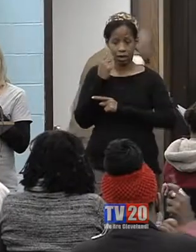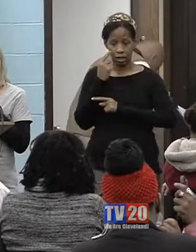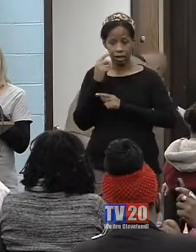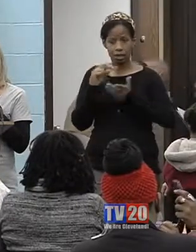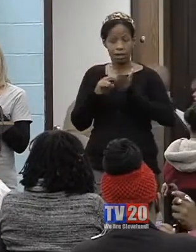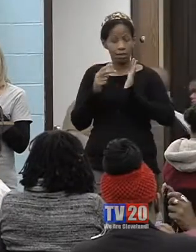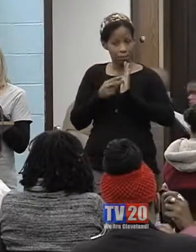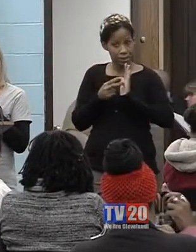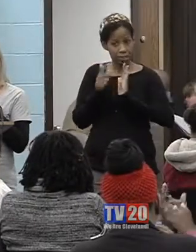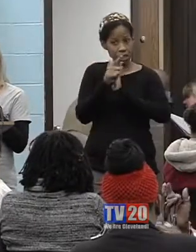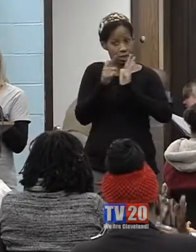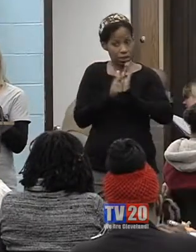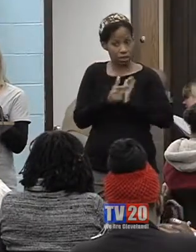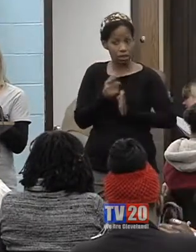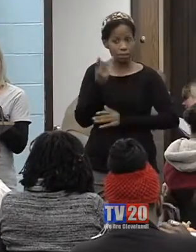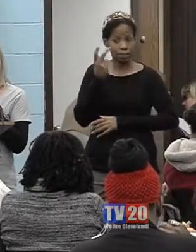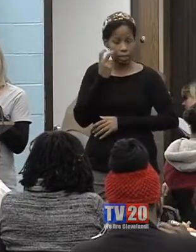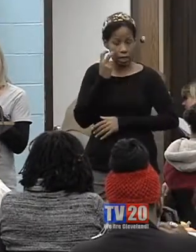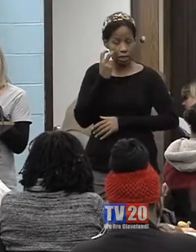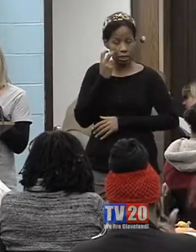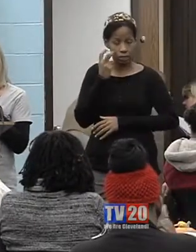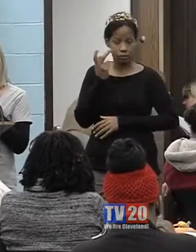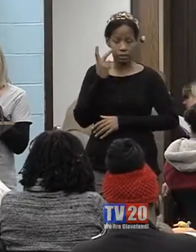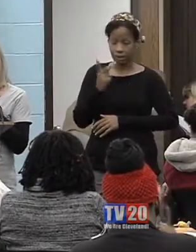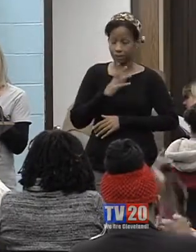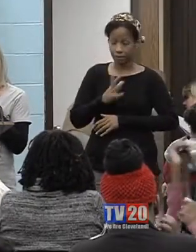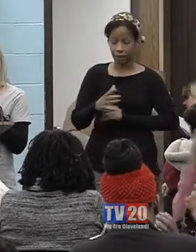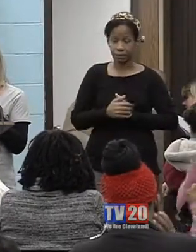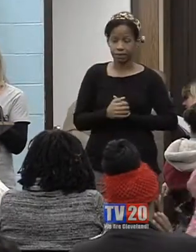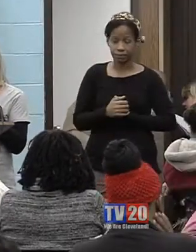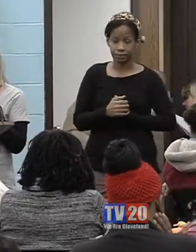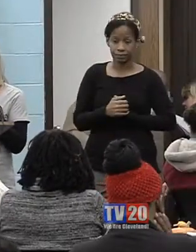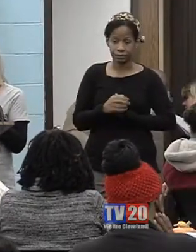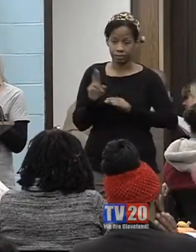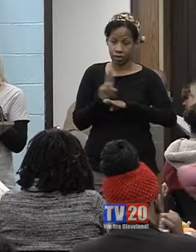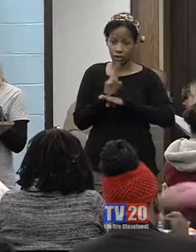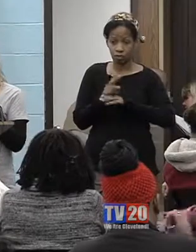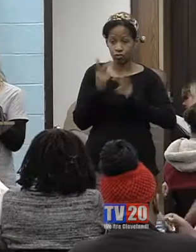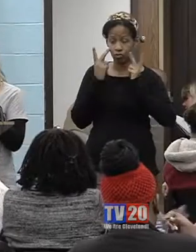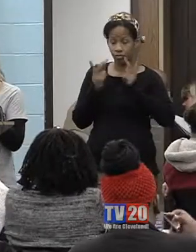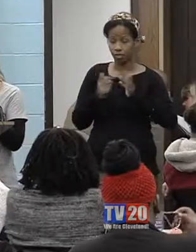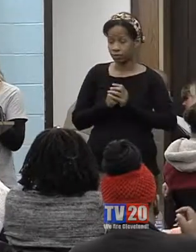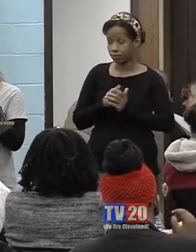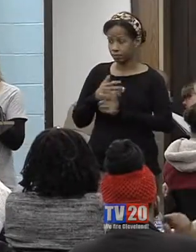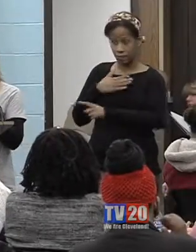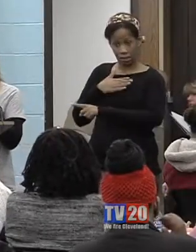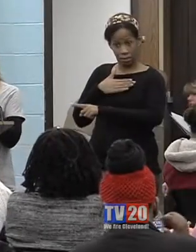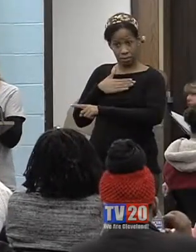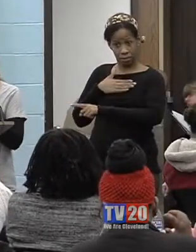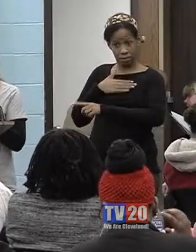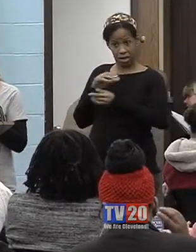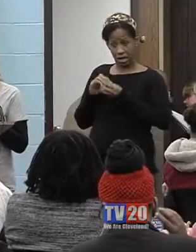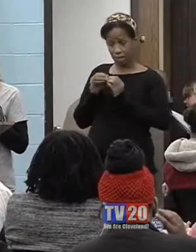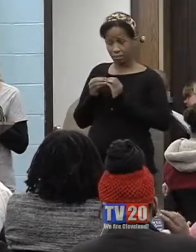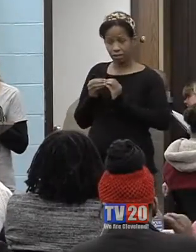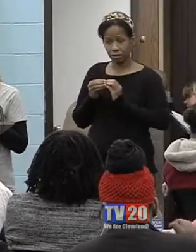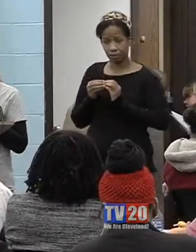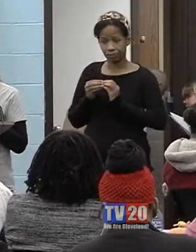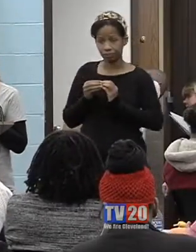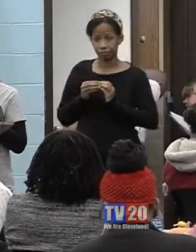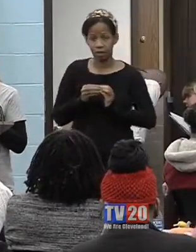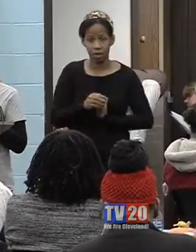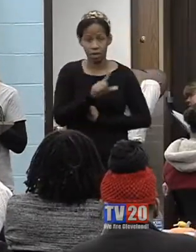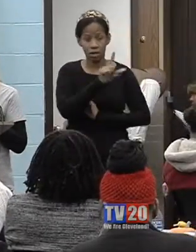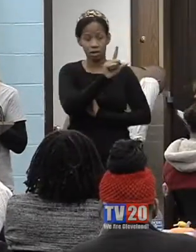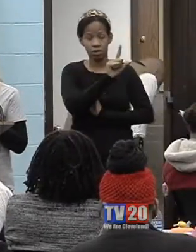you are legally blind, even though you can see and use your vision. My vision, if you want to put a number on it, is about